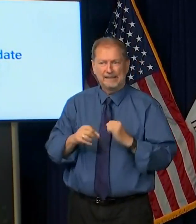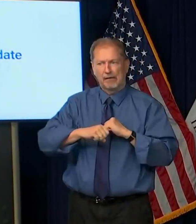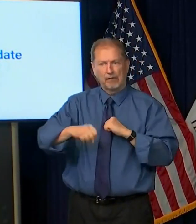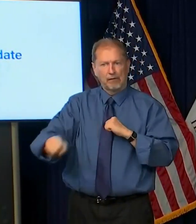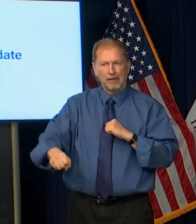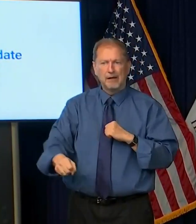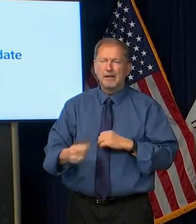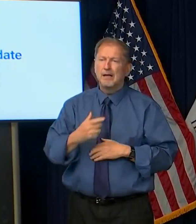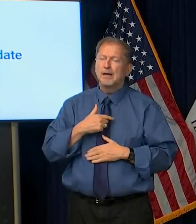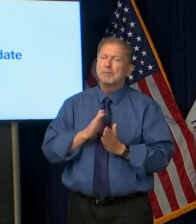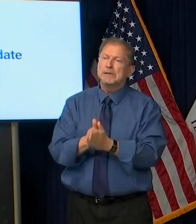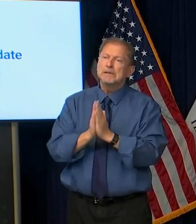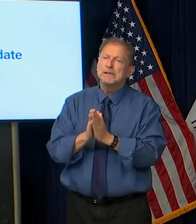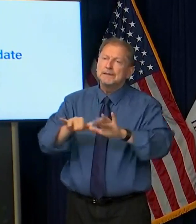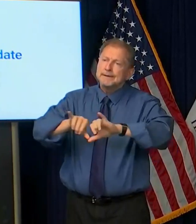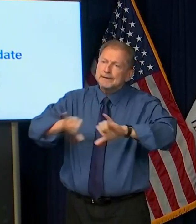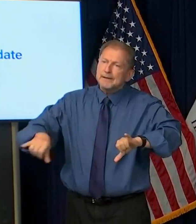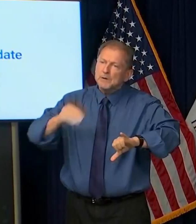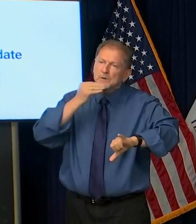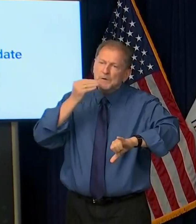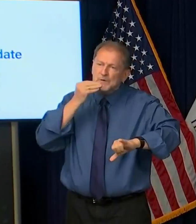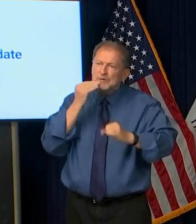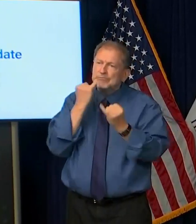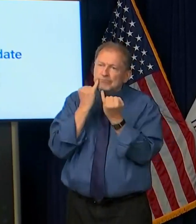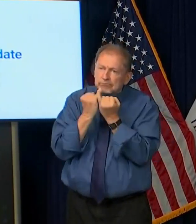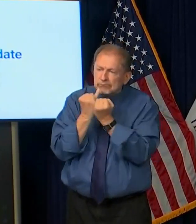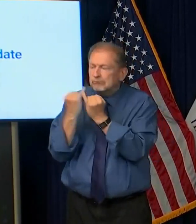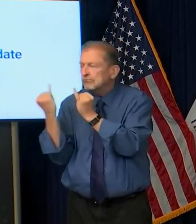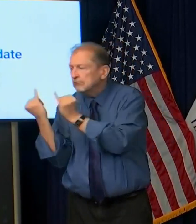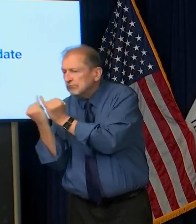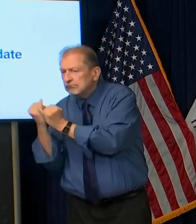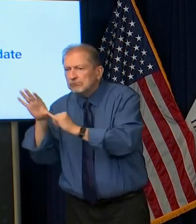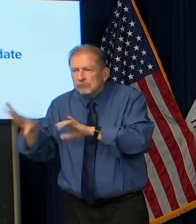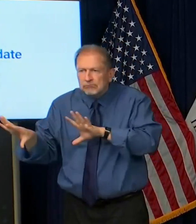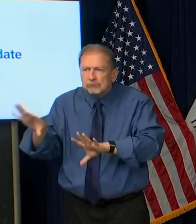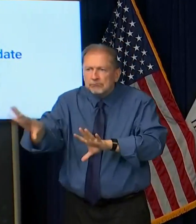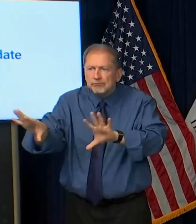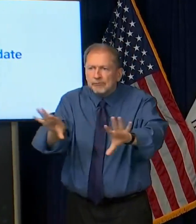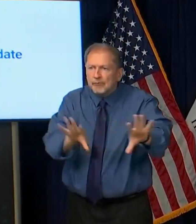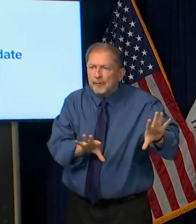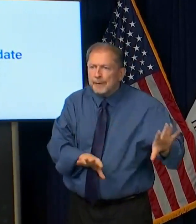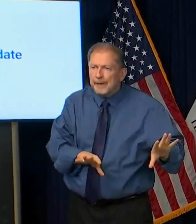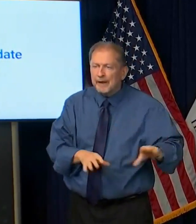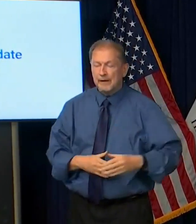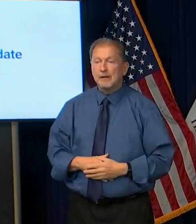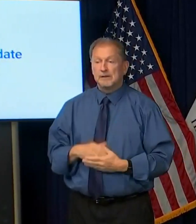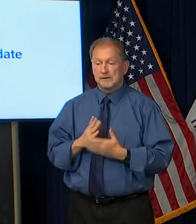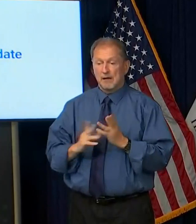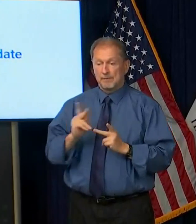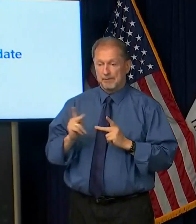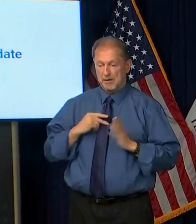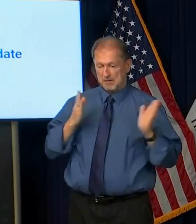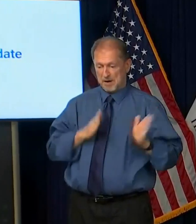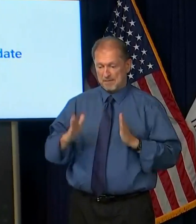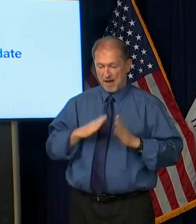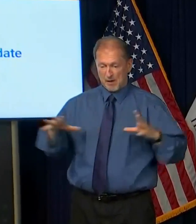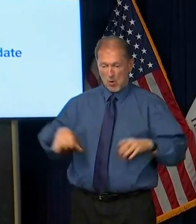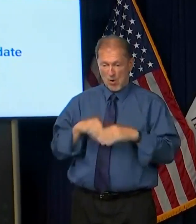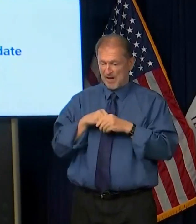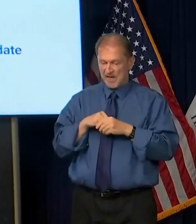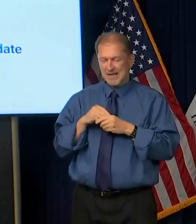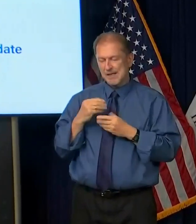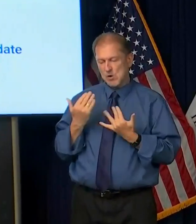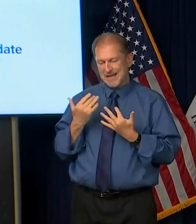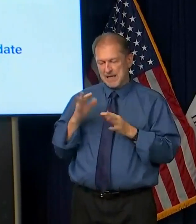last. If we want to be able to go out to eat, to finally have that wedding that's been postponed since the spring,